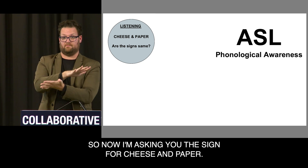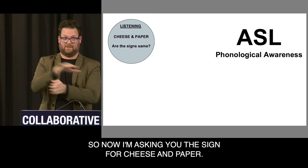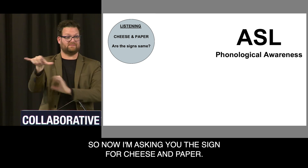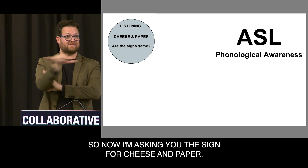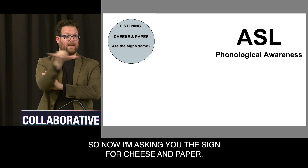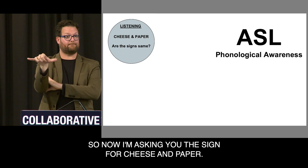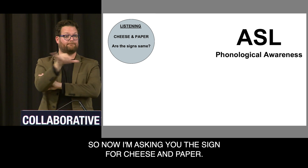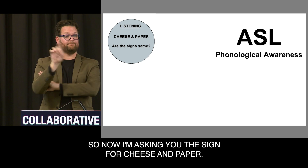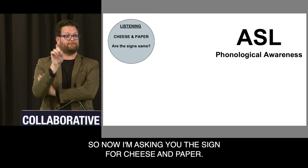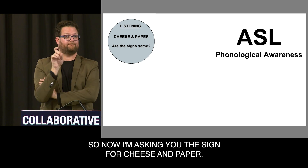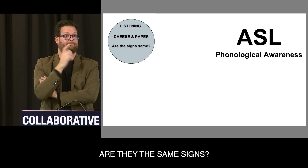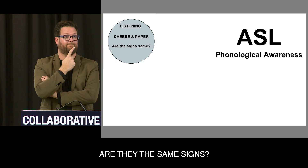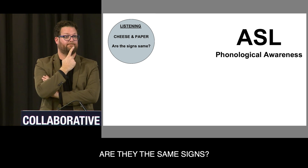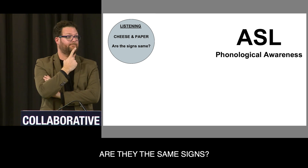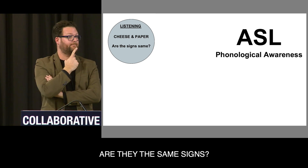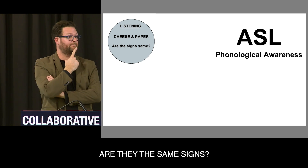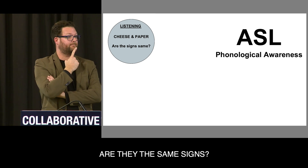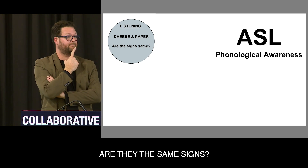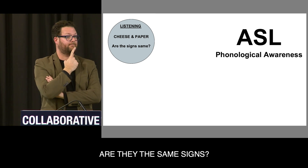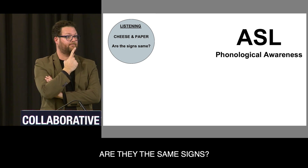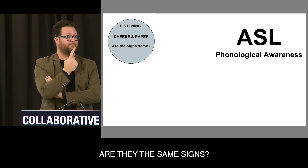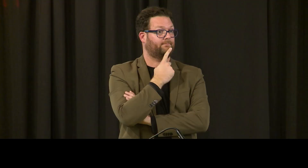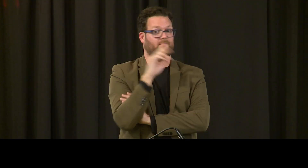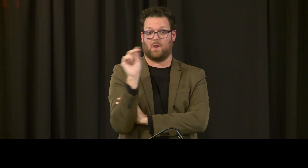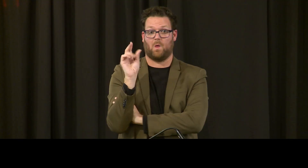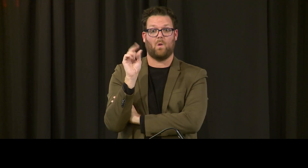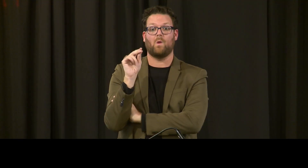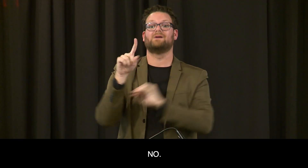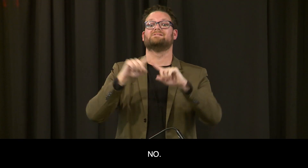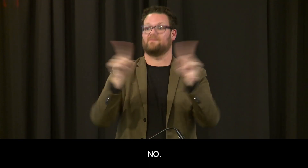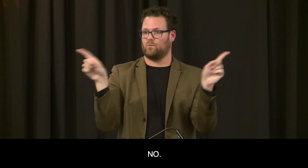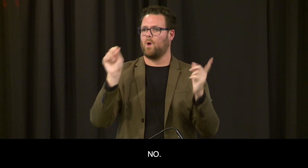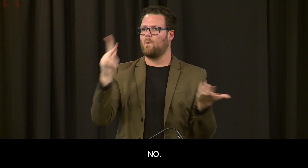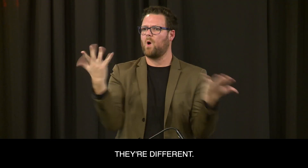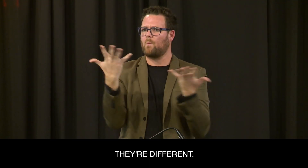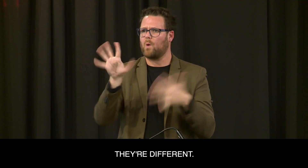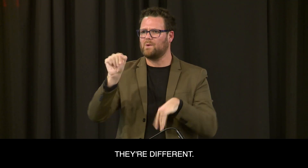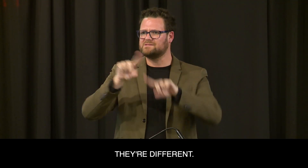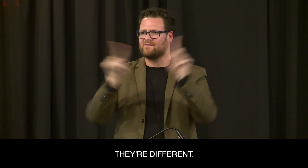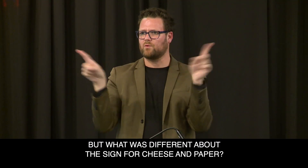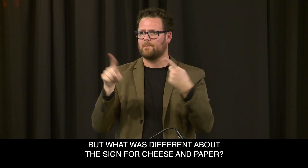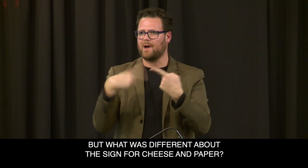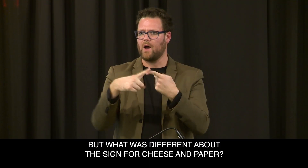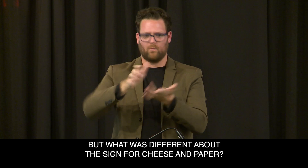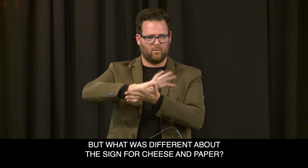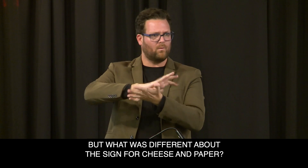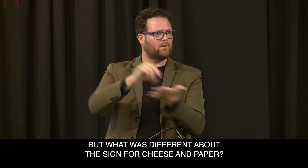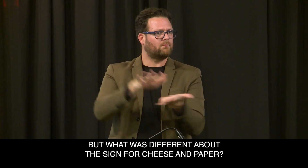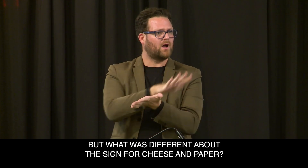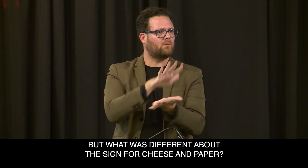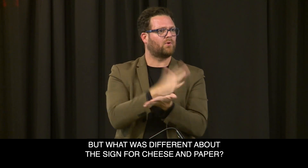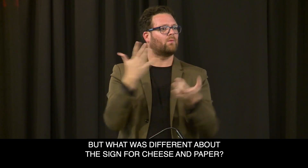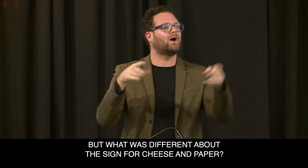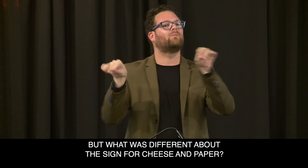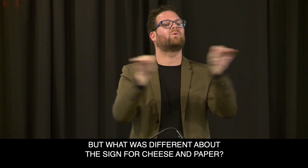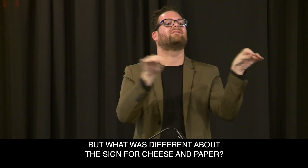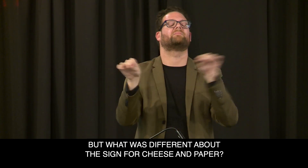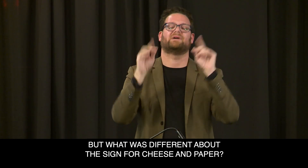and paper. Are they the same signs? No, They're different. But what was different about the sign for cheese